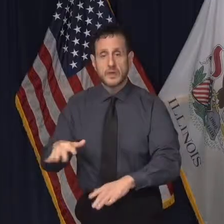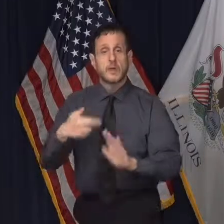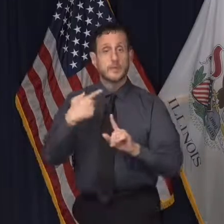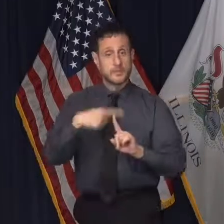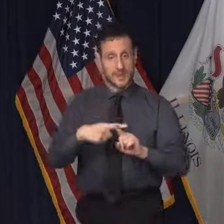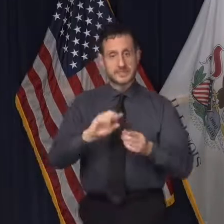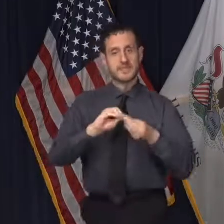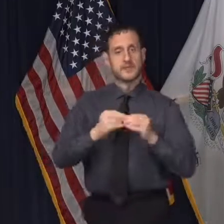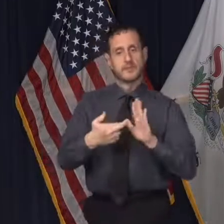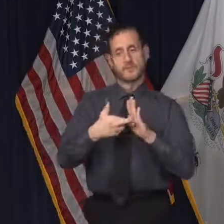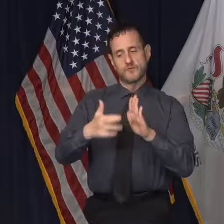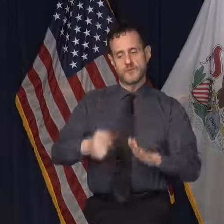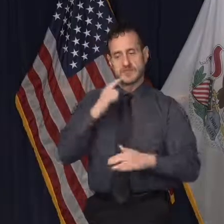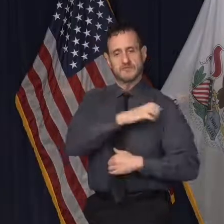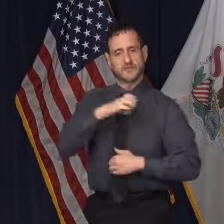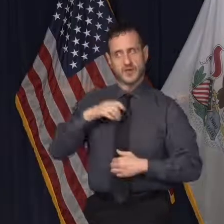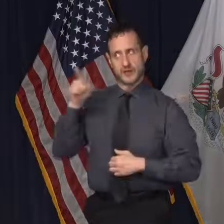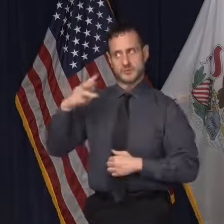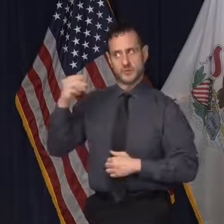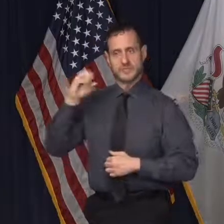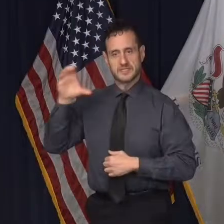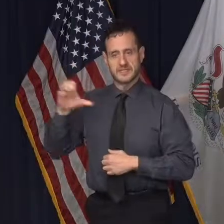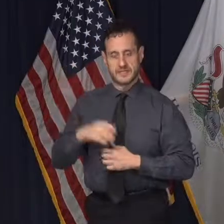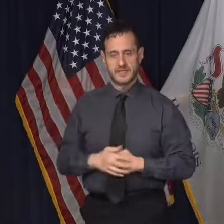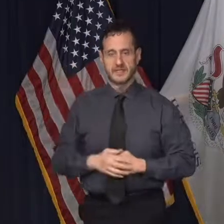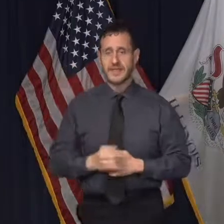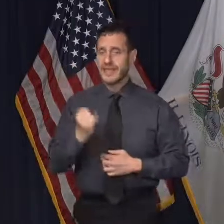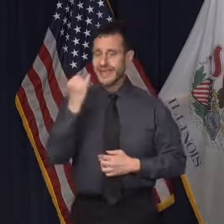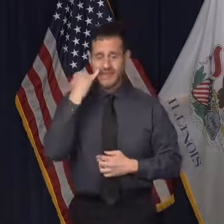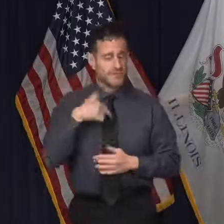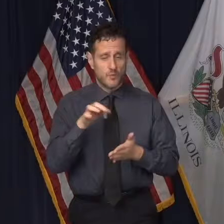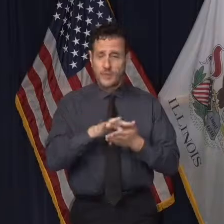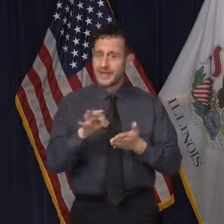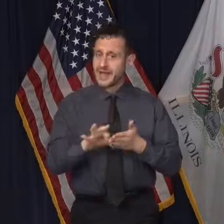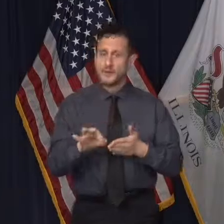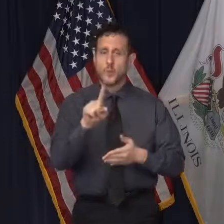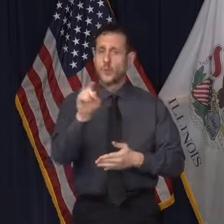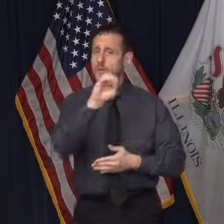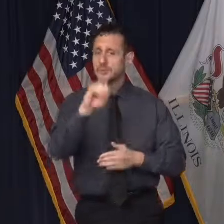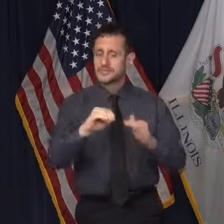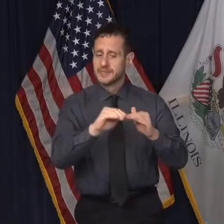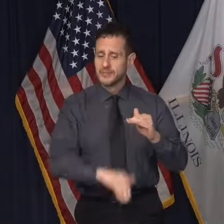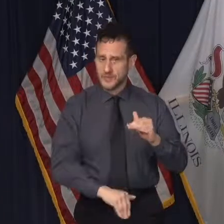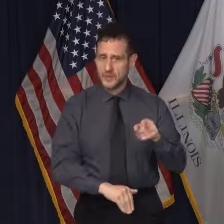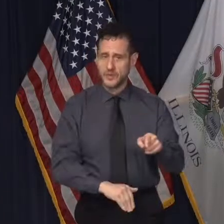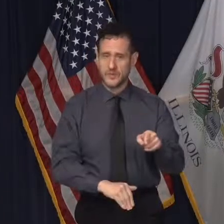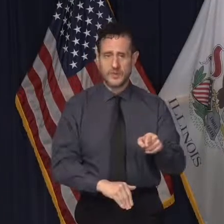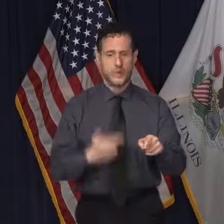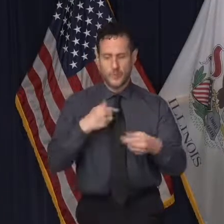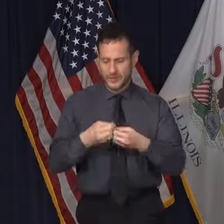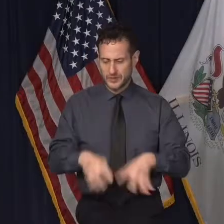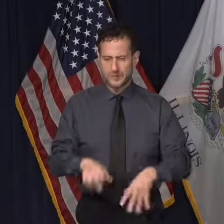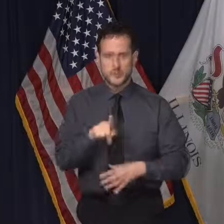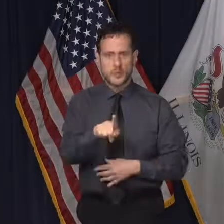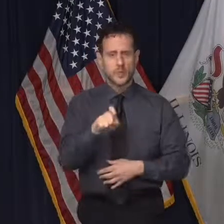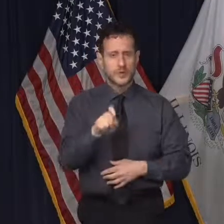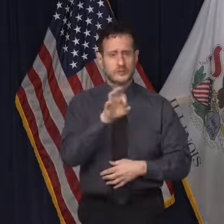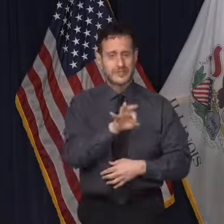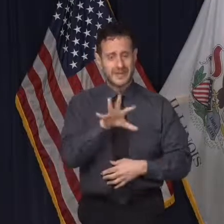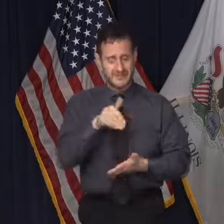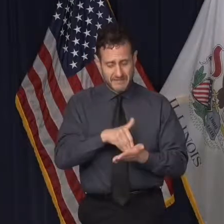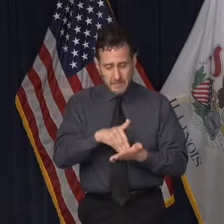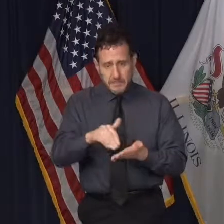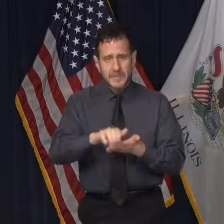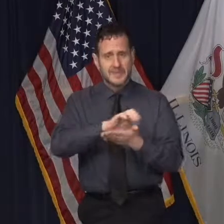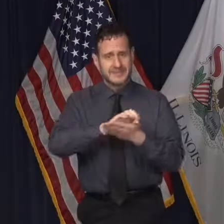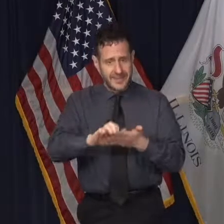look like. Just a 1% undercount could result in the state losing over $195 million in federal funds each